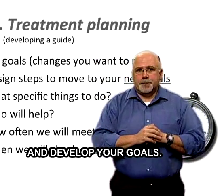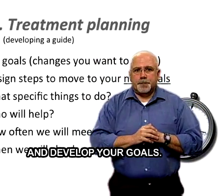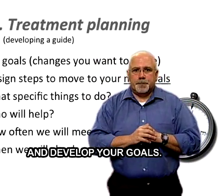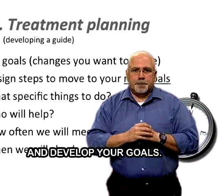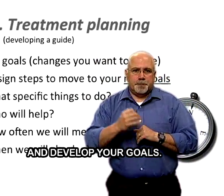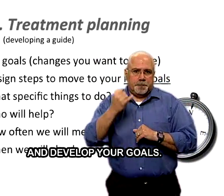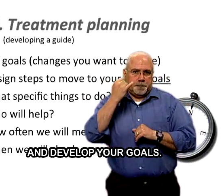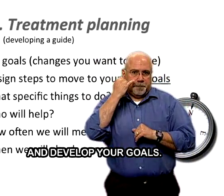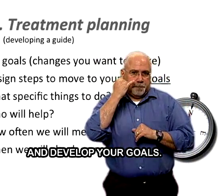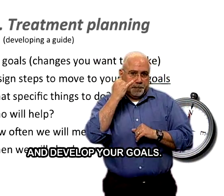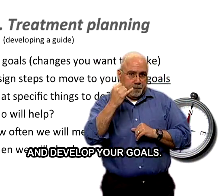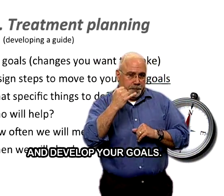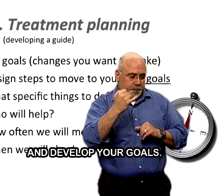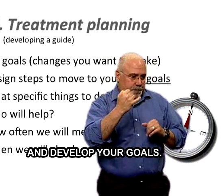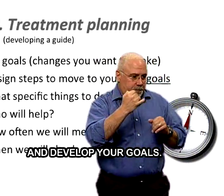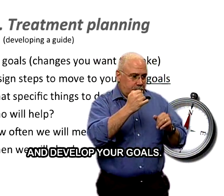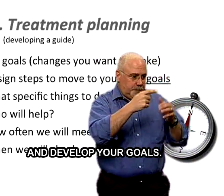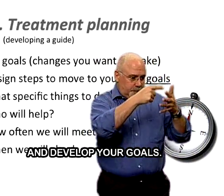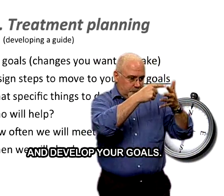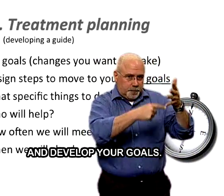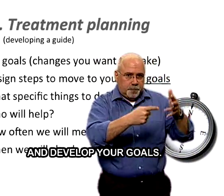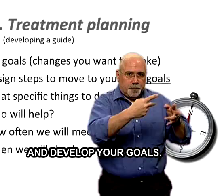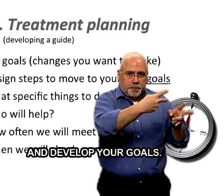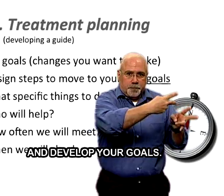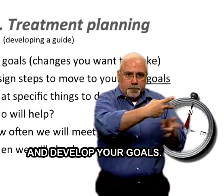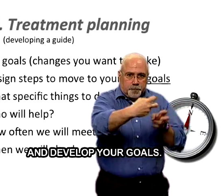and develop your goals.